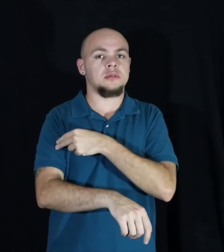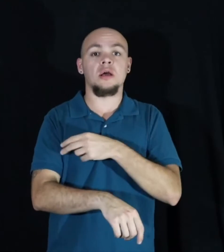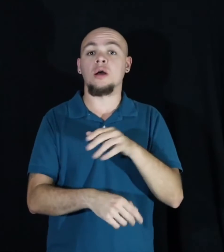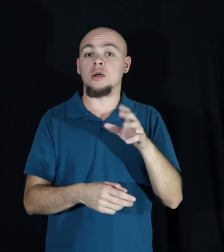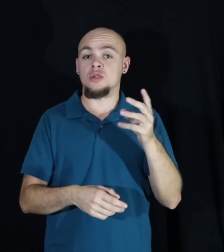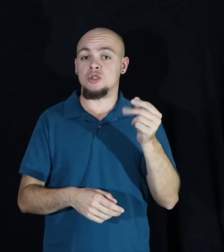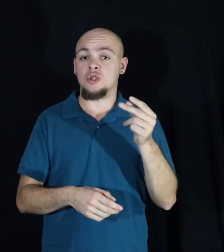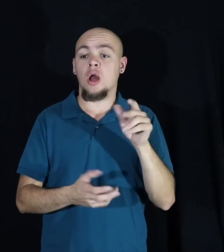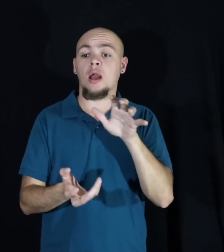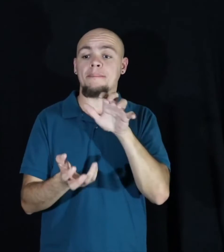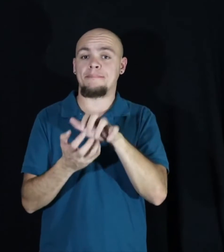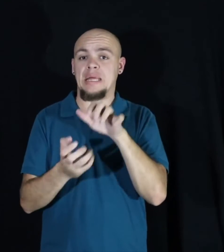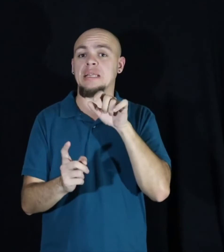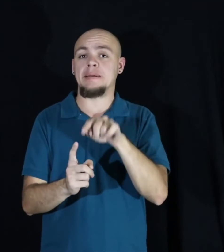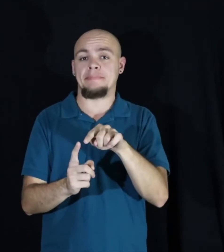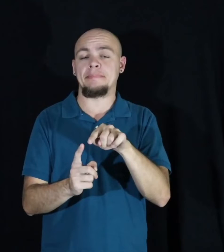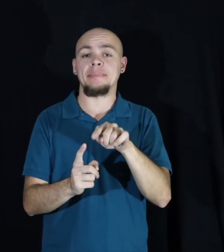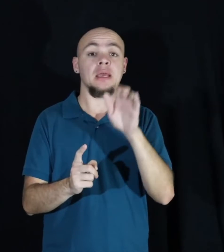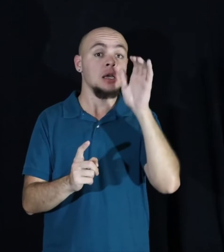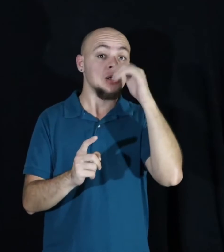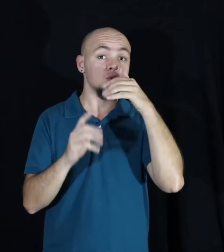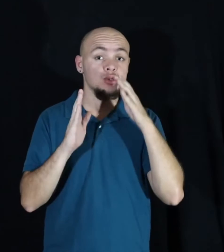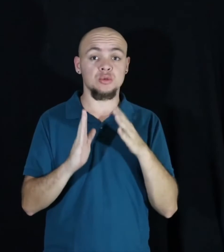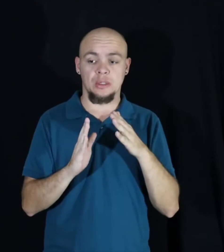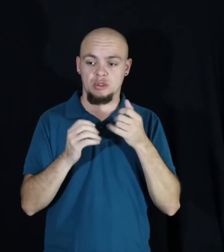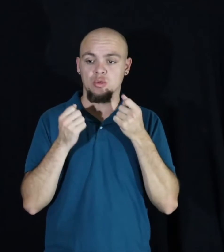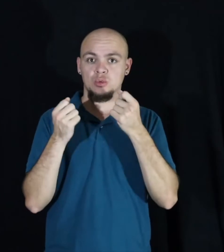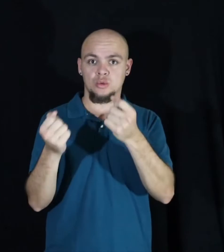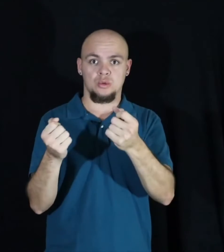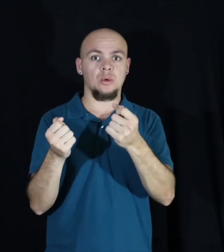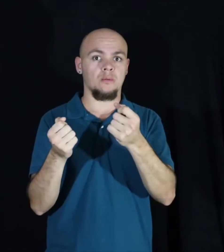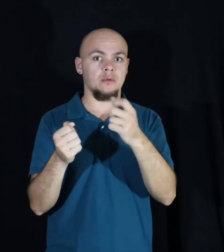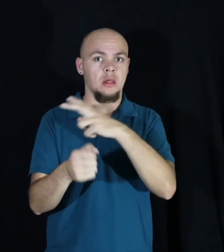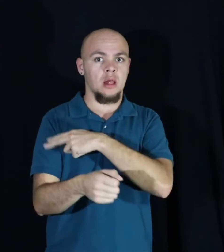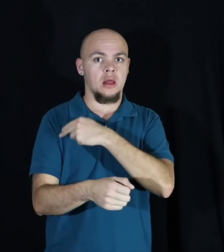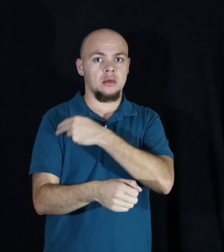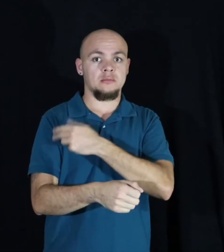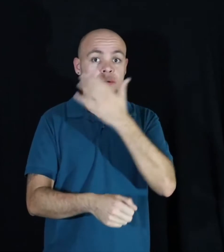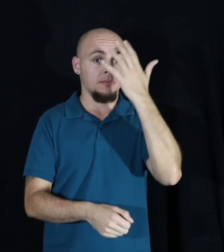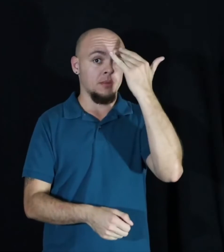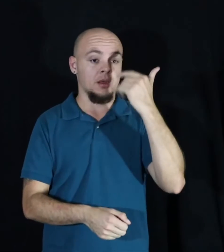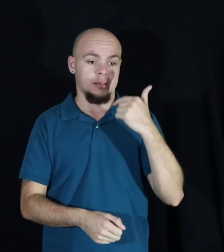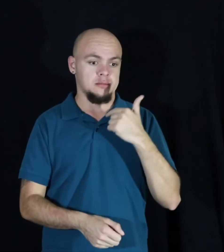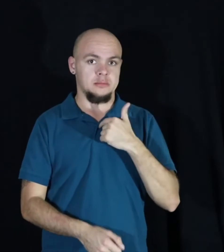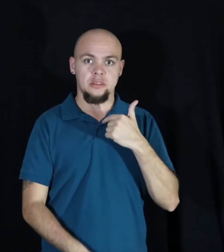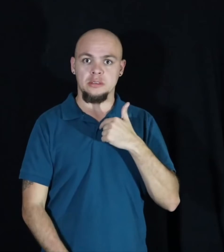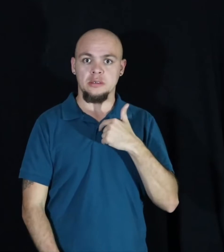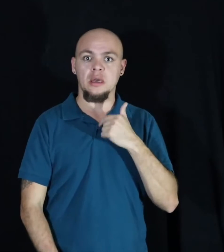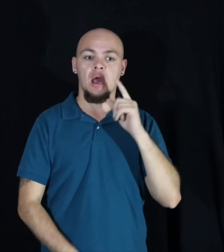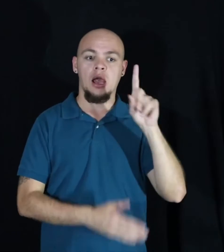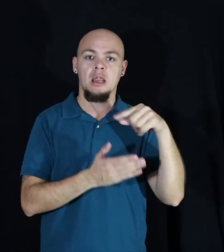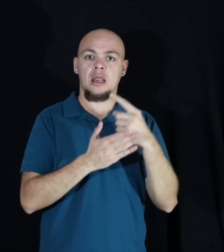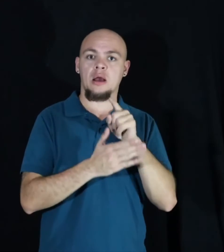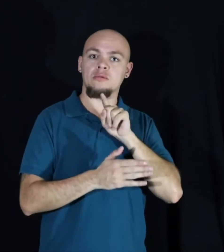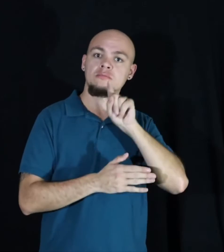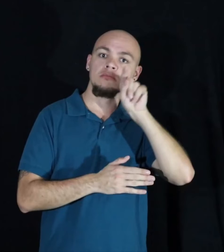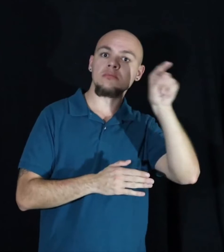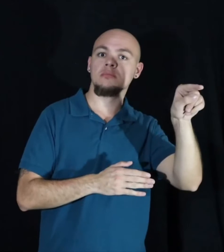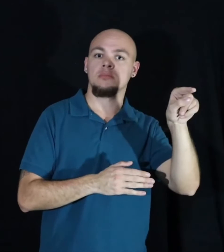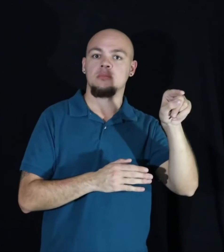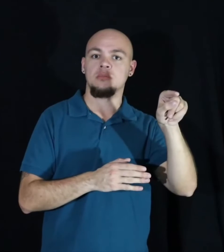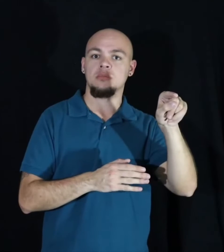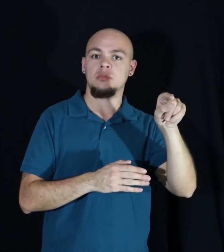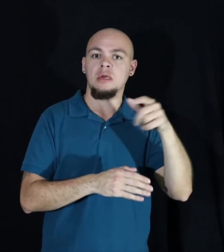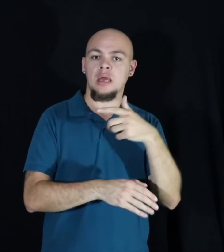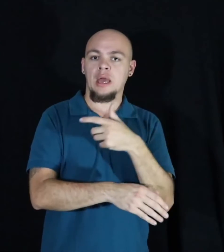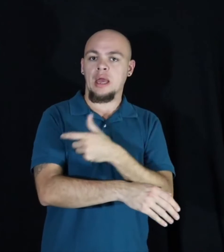dog. A complete stranger drove my son to the hospital because I was an hour away in another town scoring